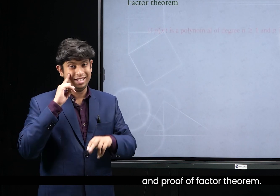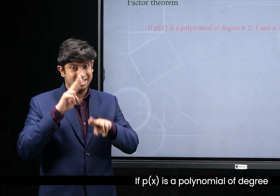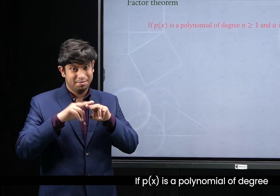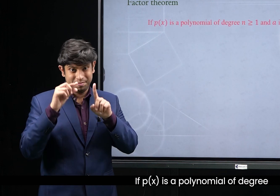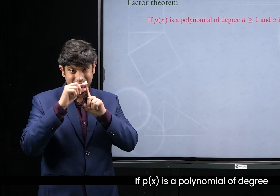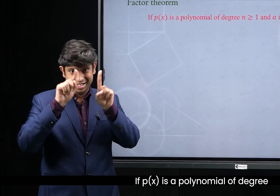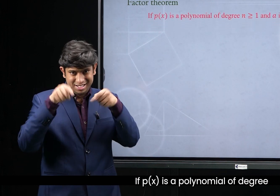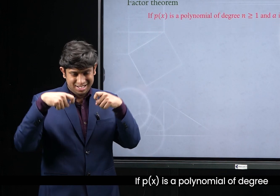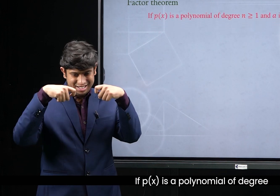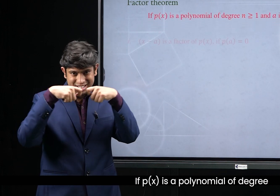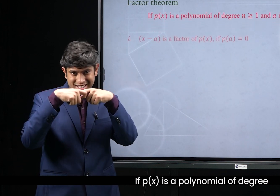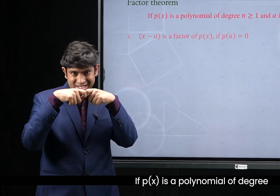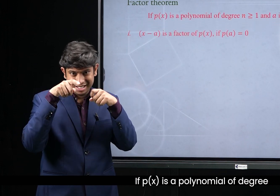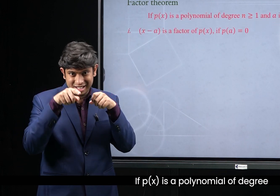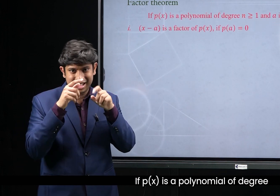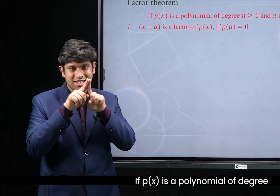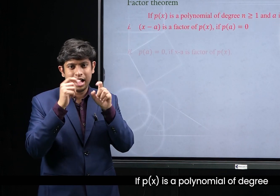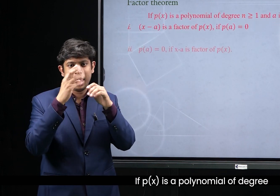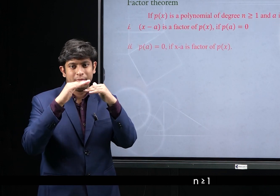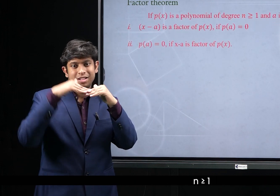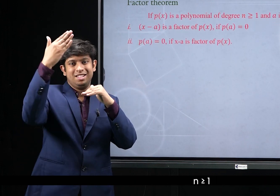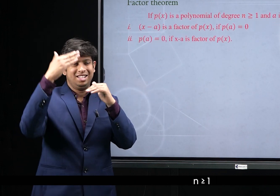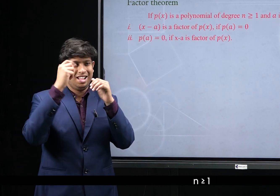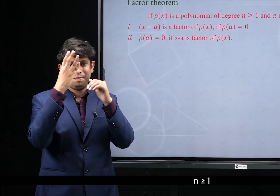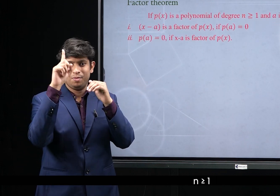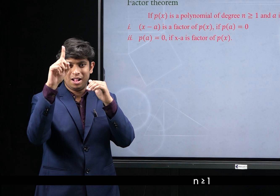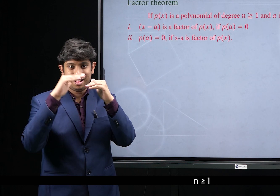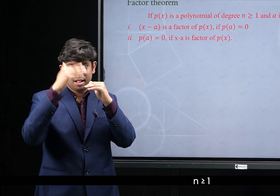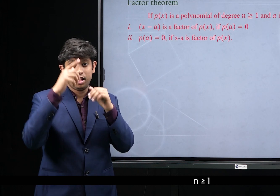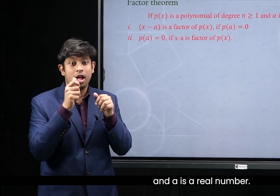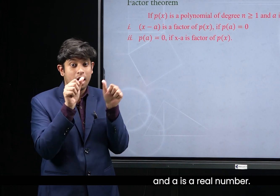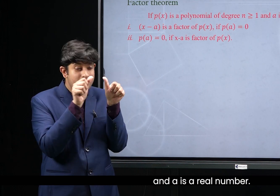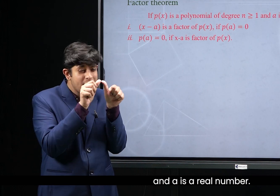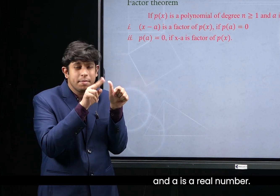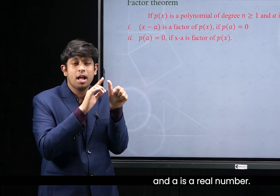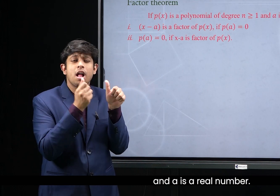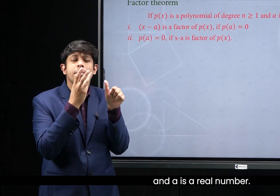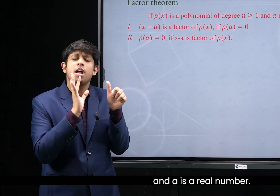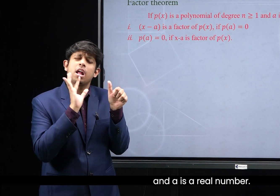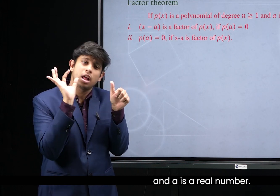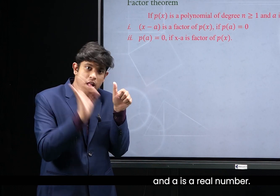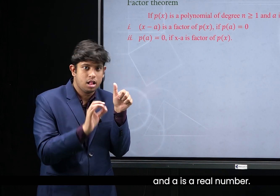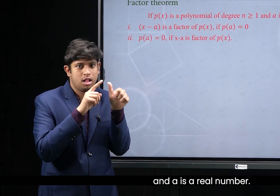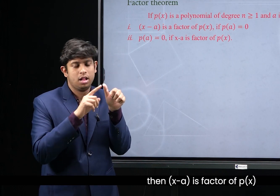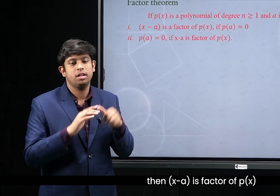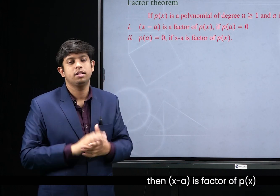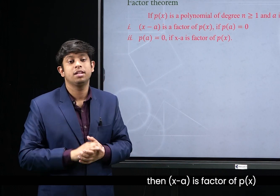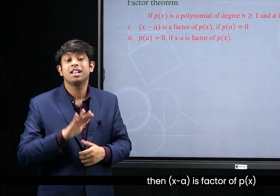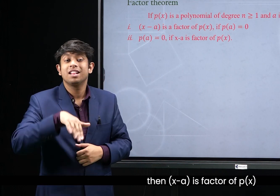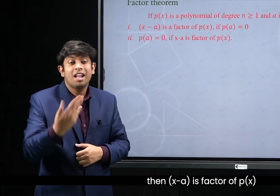If p of x is a polynomial of degree n greater than or equal to 1 and a is a real number, then